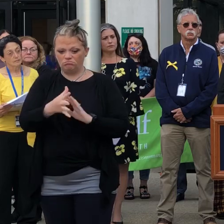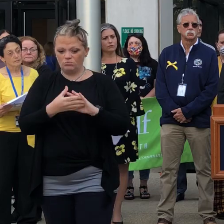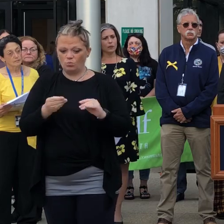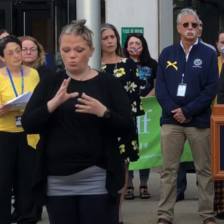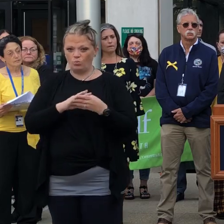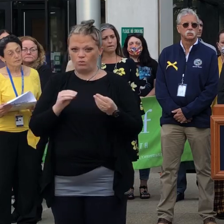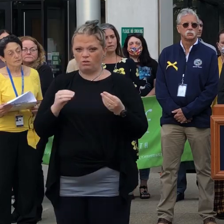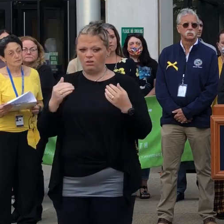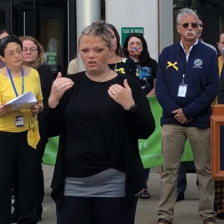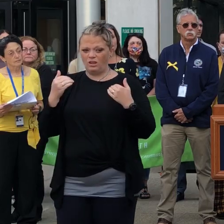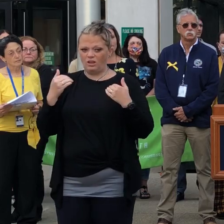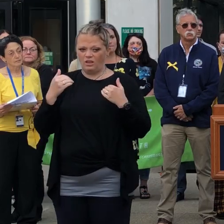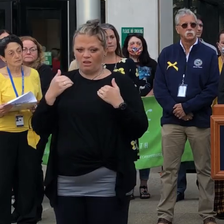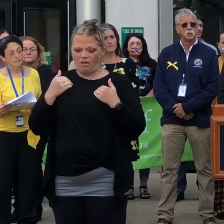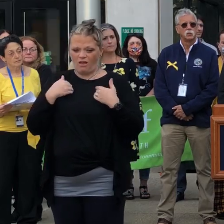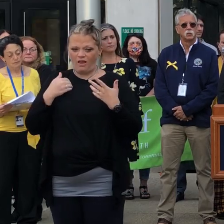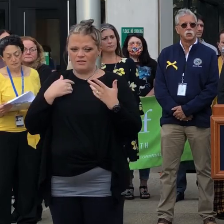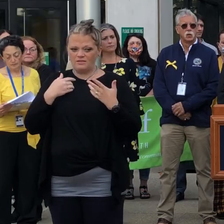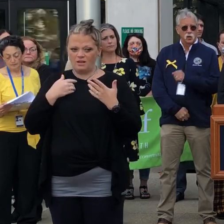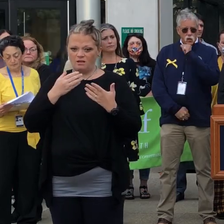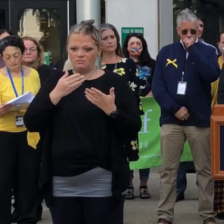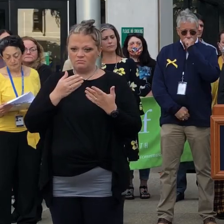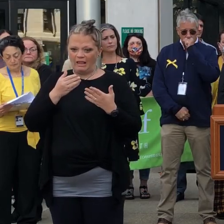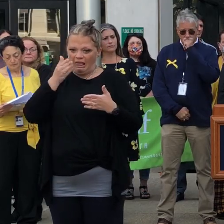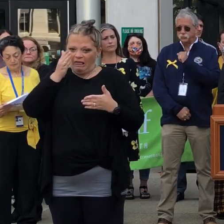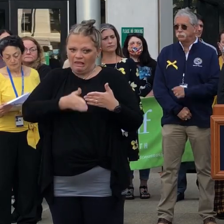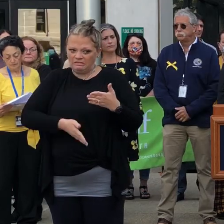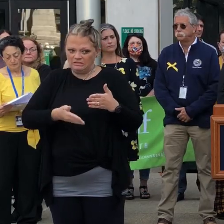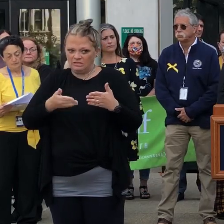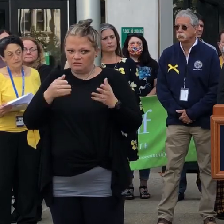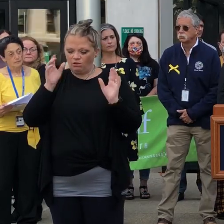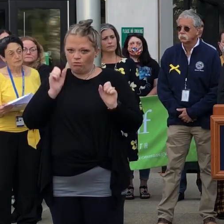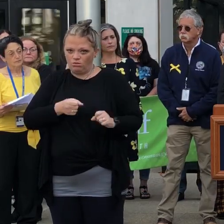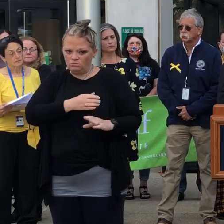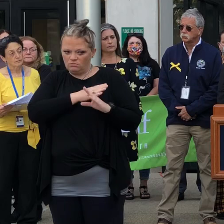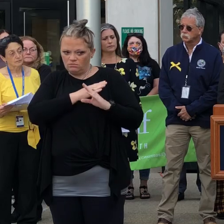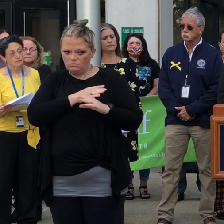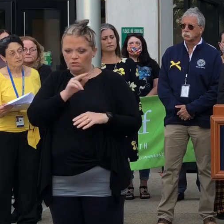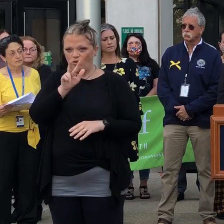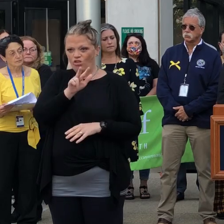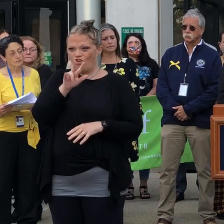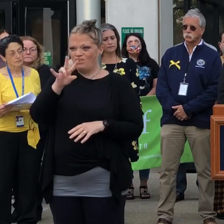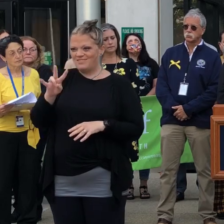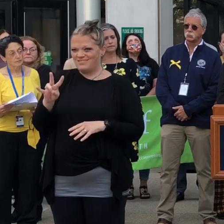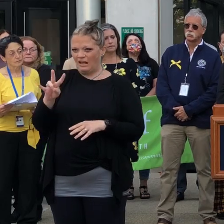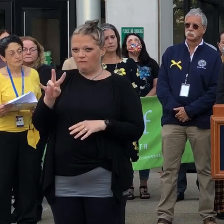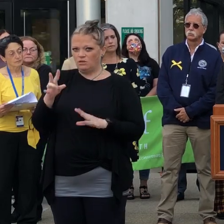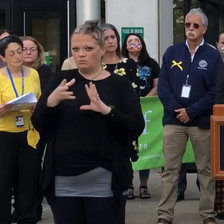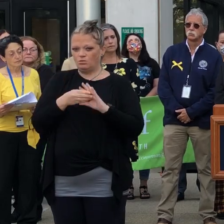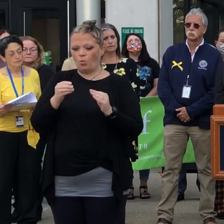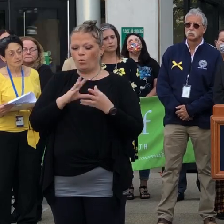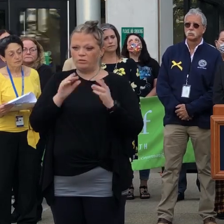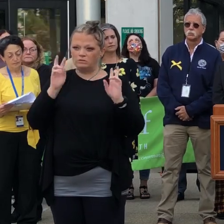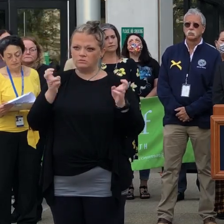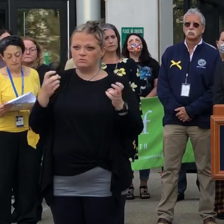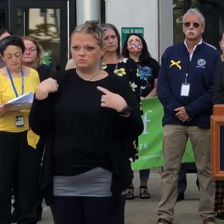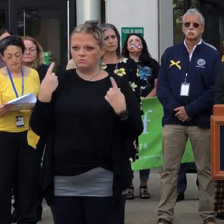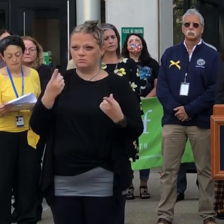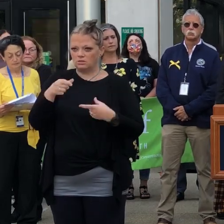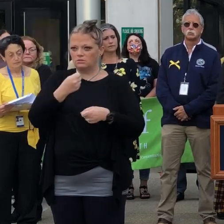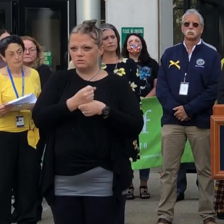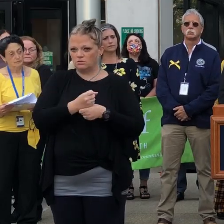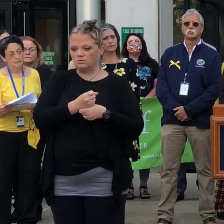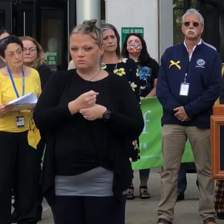and preventable sad ending. There have been 37 of those stories so far this year, with another